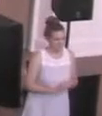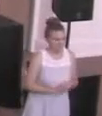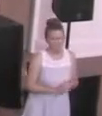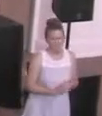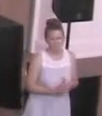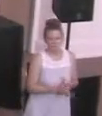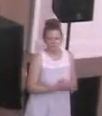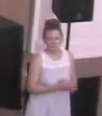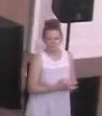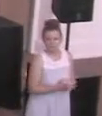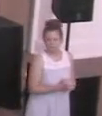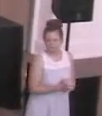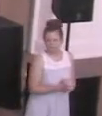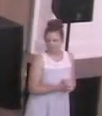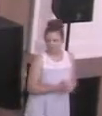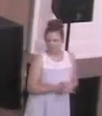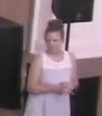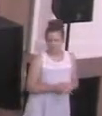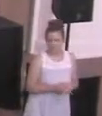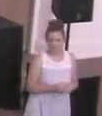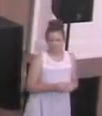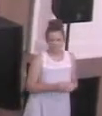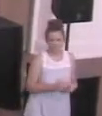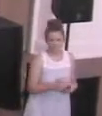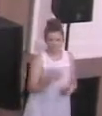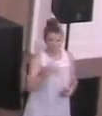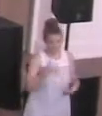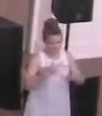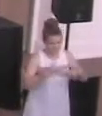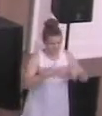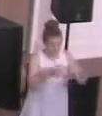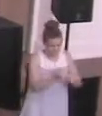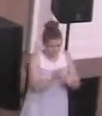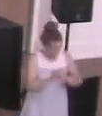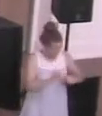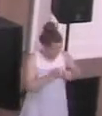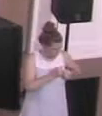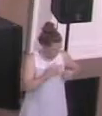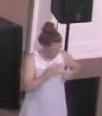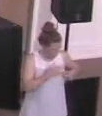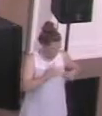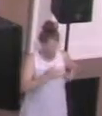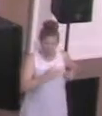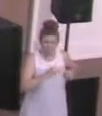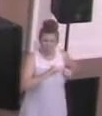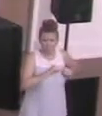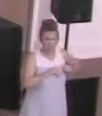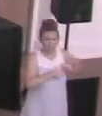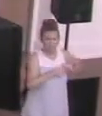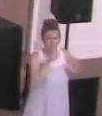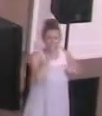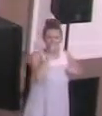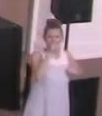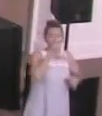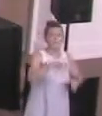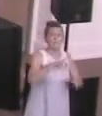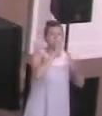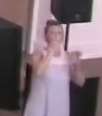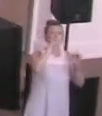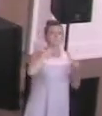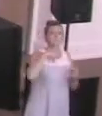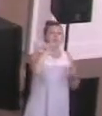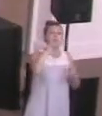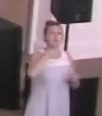lift it up with us. I was lost with a broken heart. You picked me up, now I'm